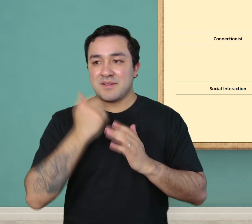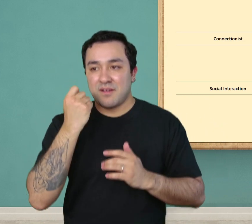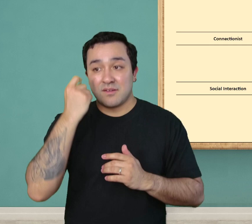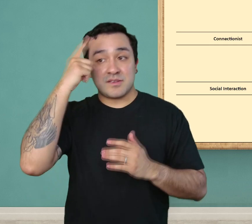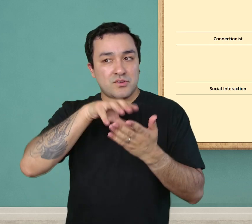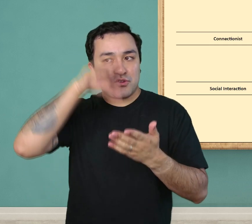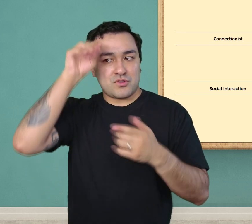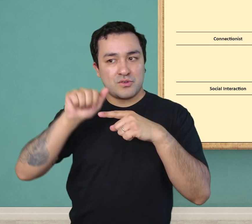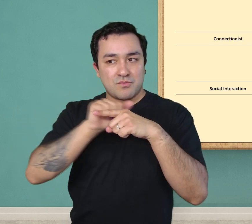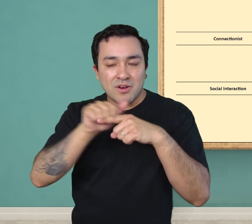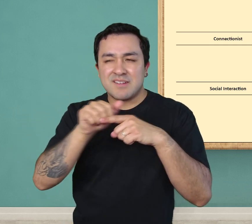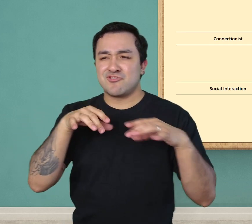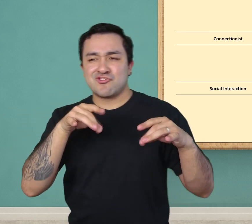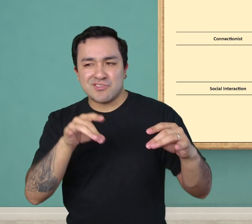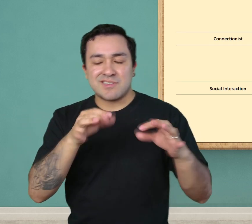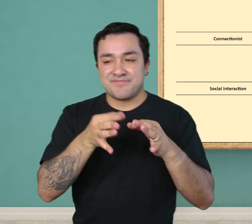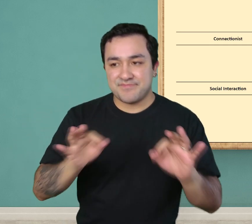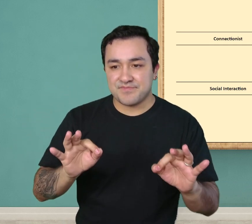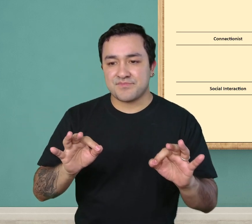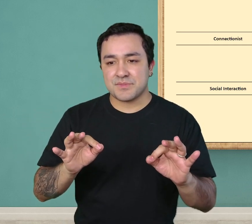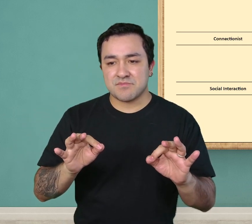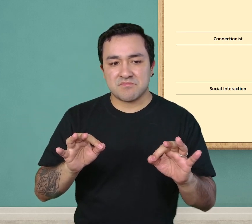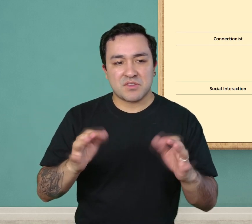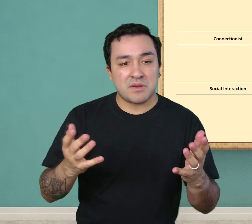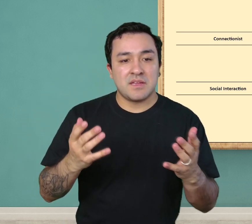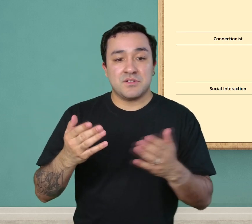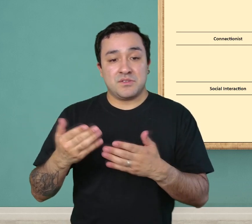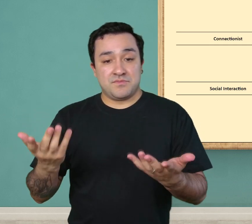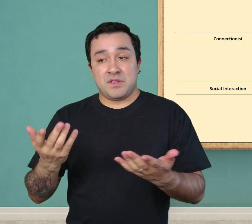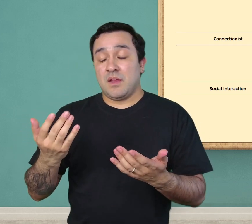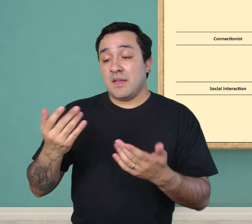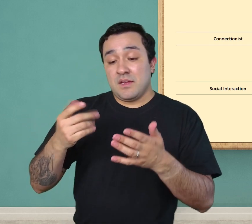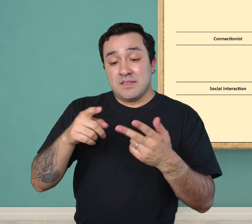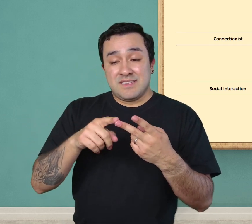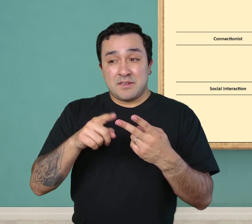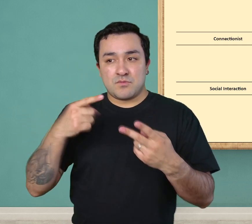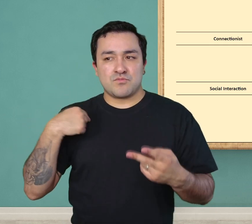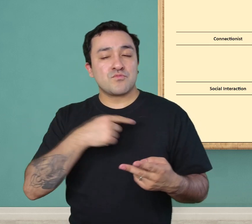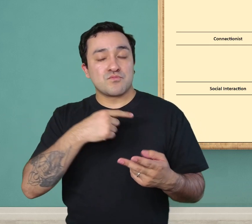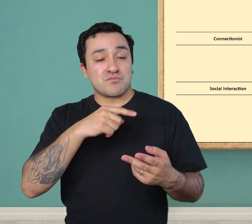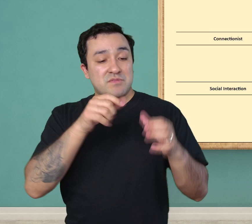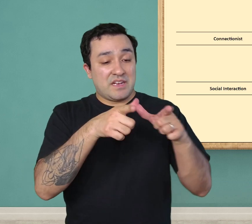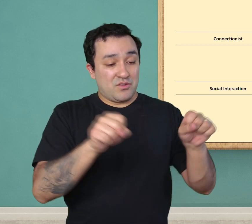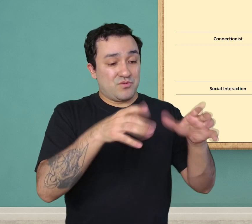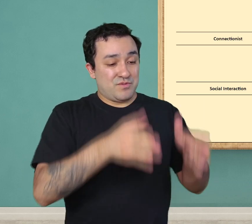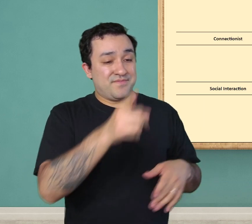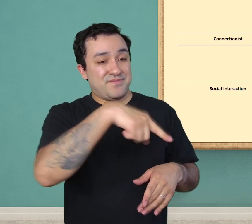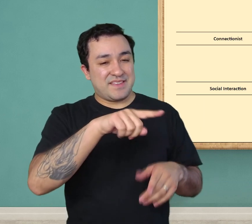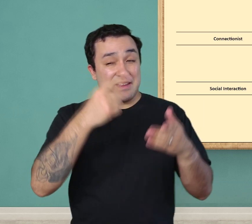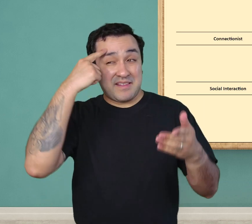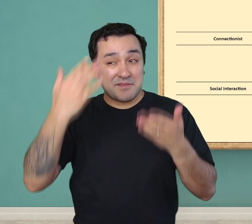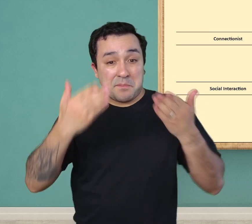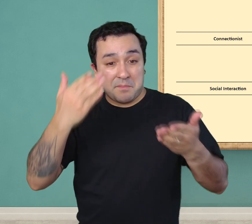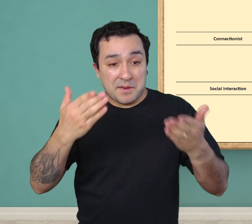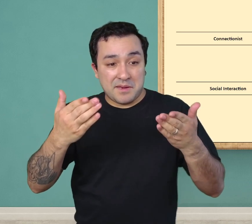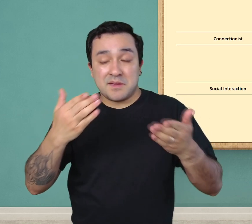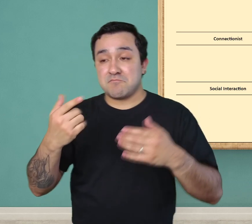language increases. As their exposure increases, they are able to develop their language further. It is also theorized that these